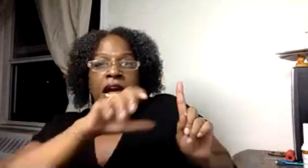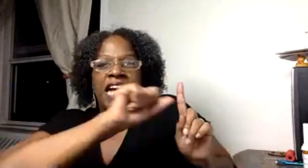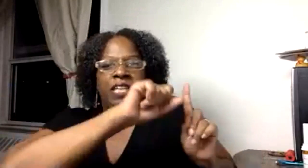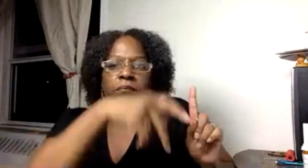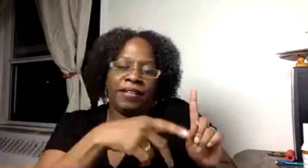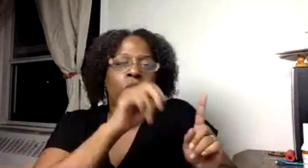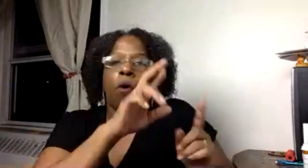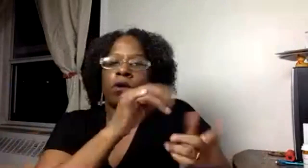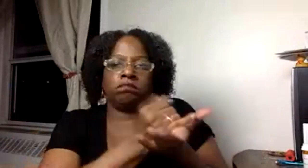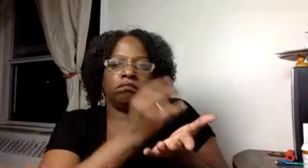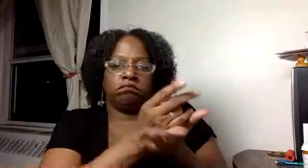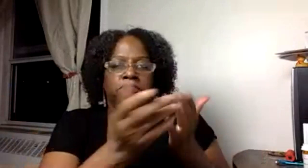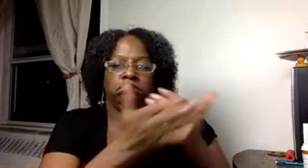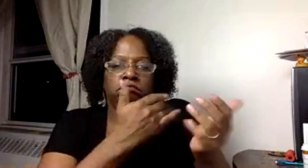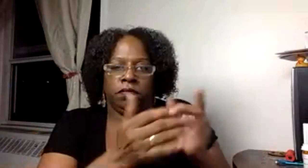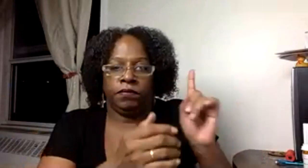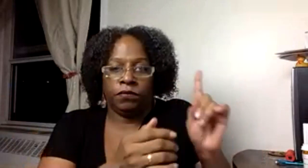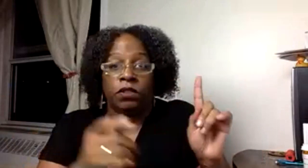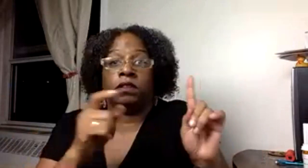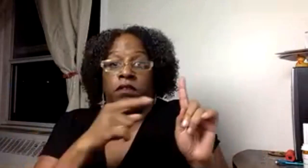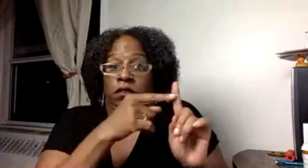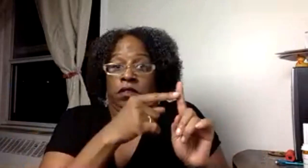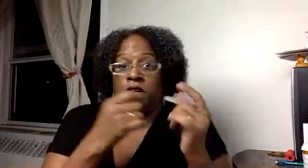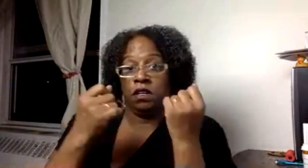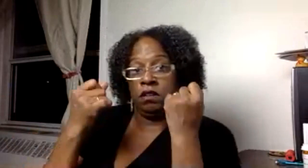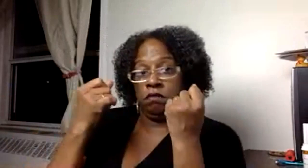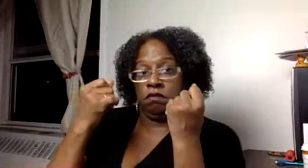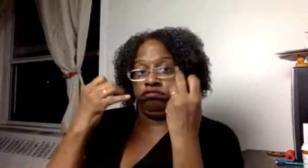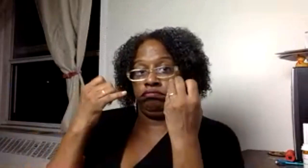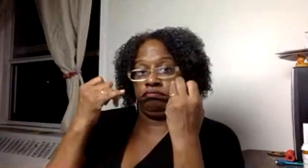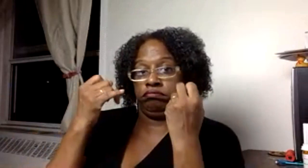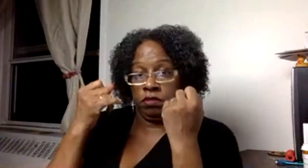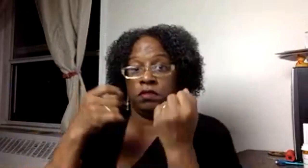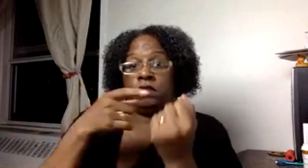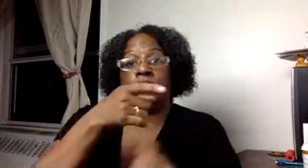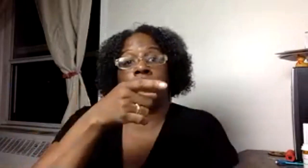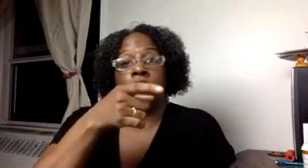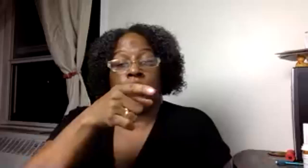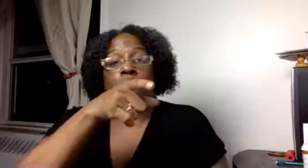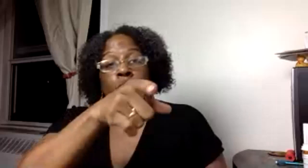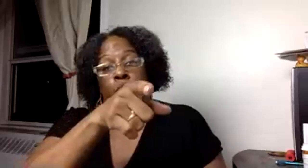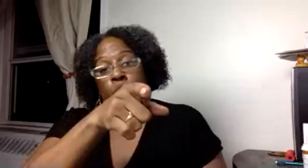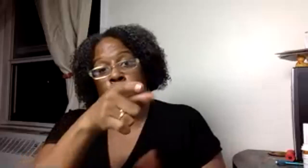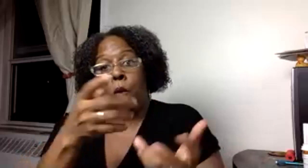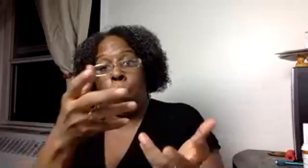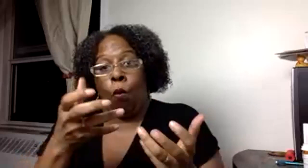as much access as well. If, whatever the word is, it's an intervener or an SSP. I